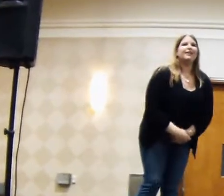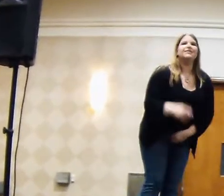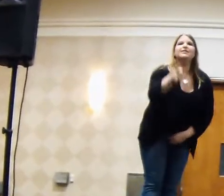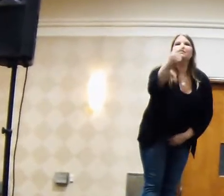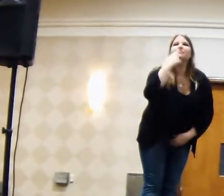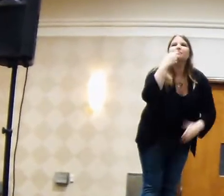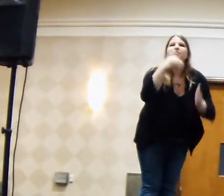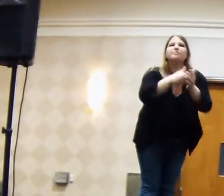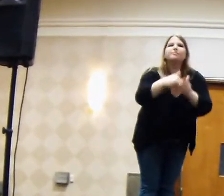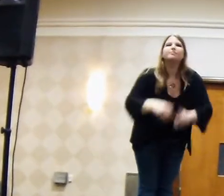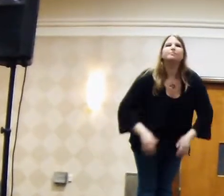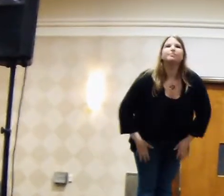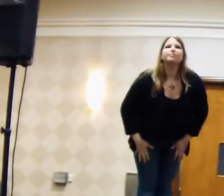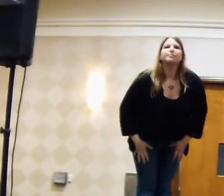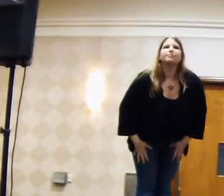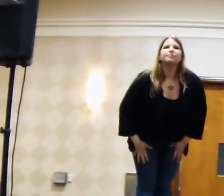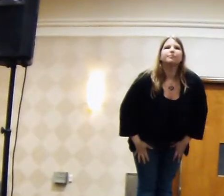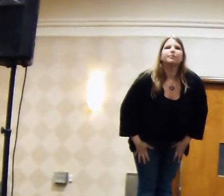Anyways,